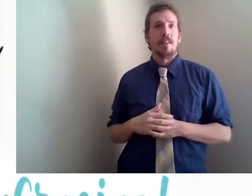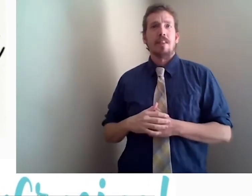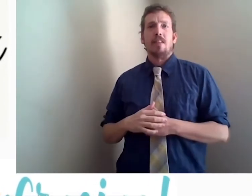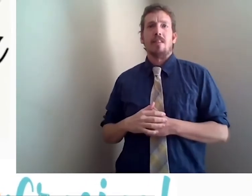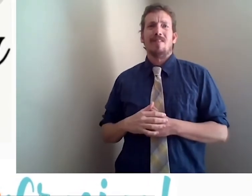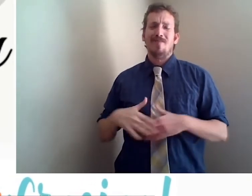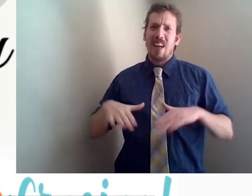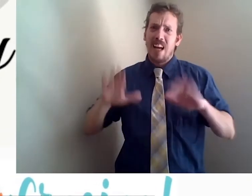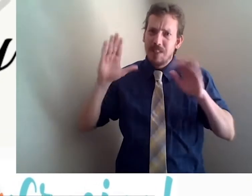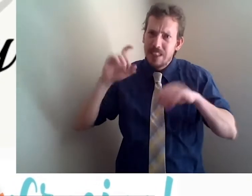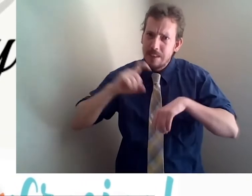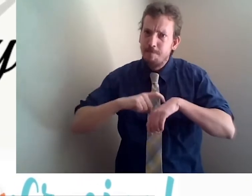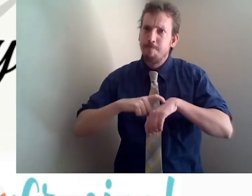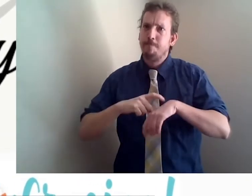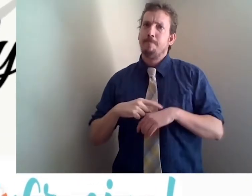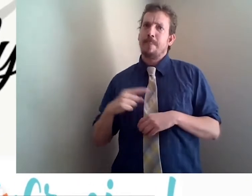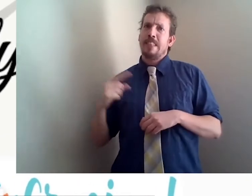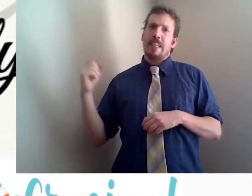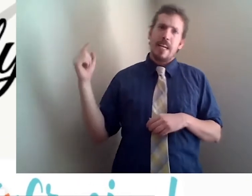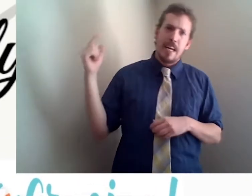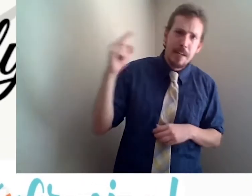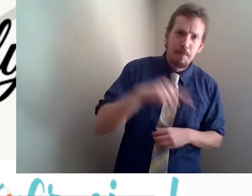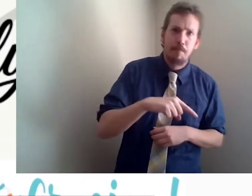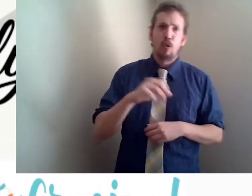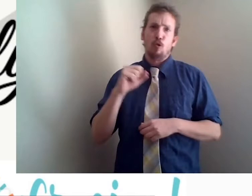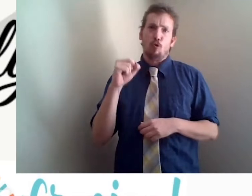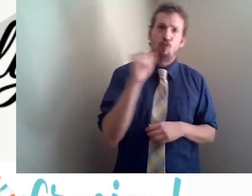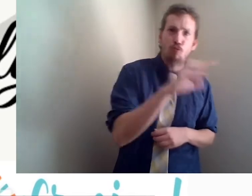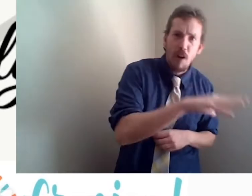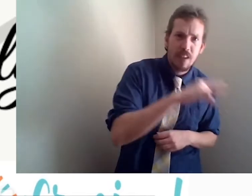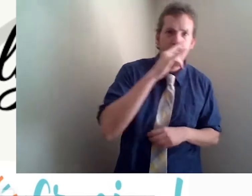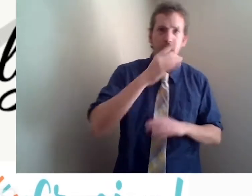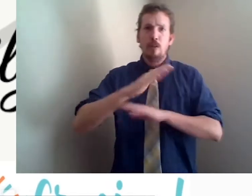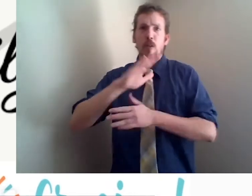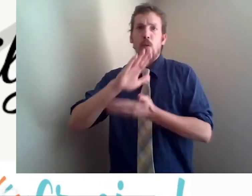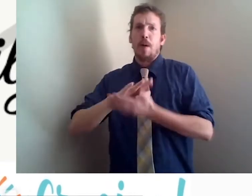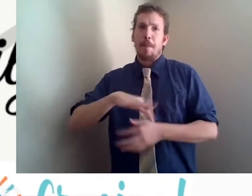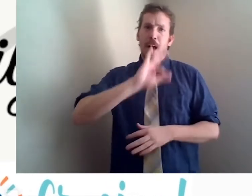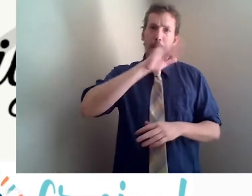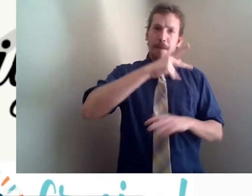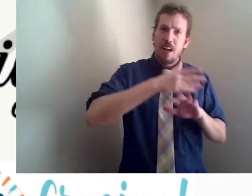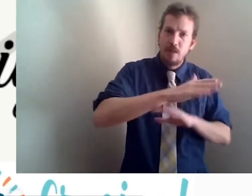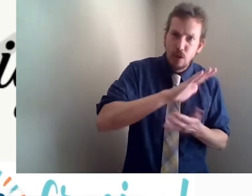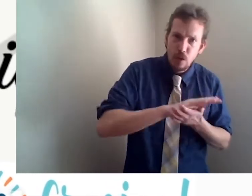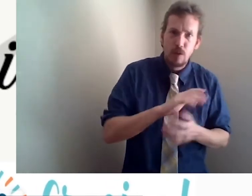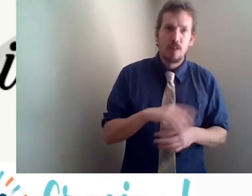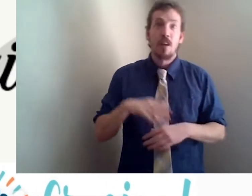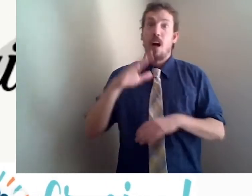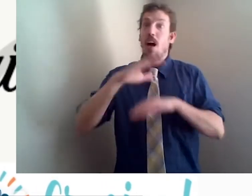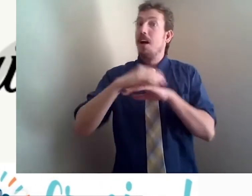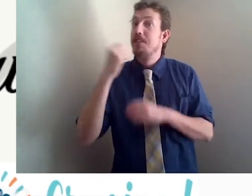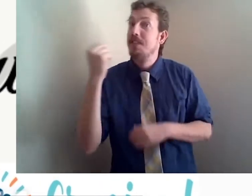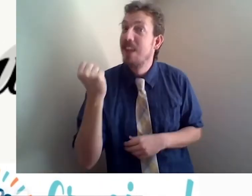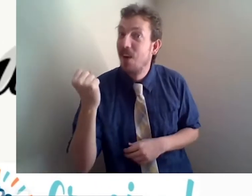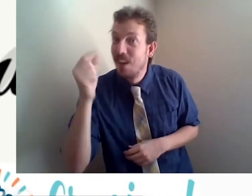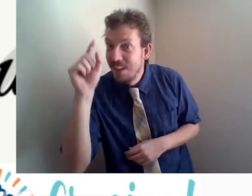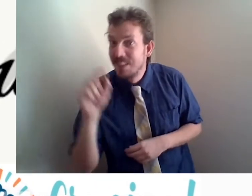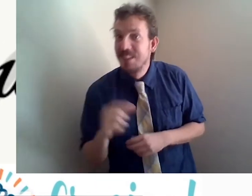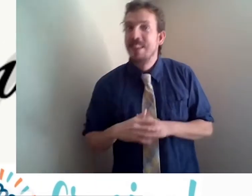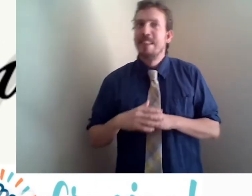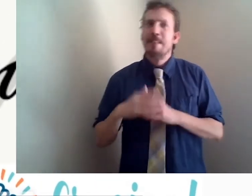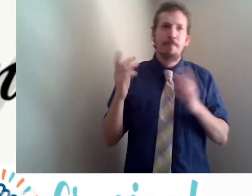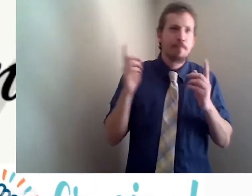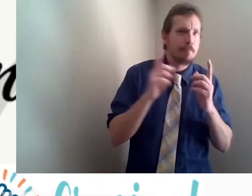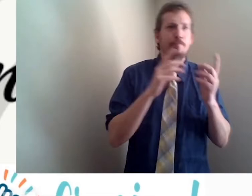I would also like to acknowledge all the families, the parents who have given up their time, who have sacrificed to drop off